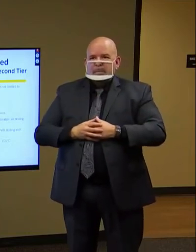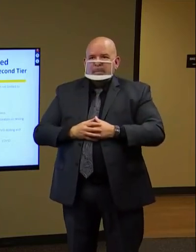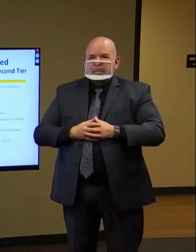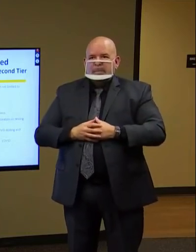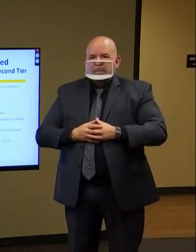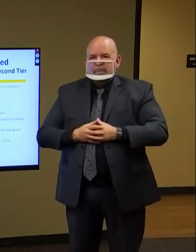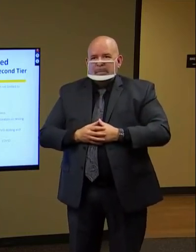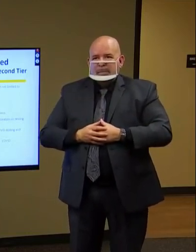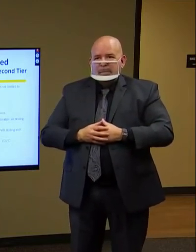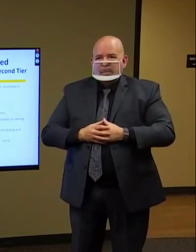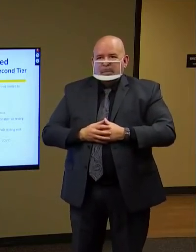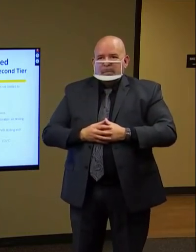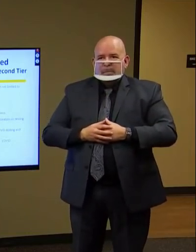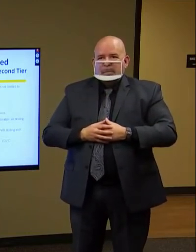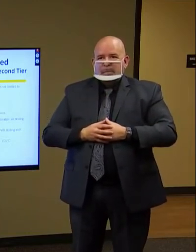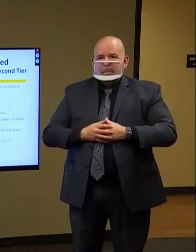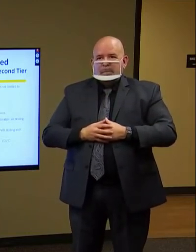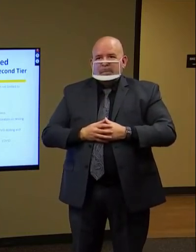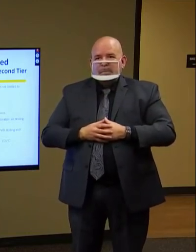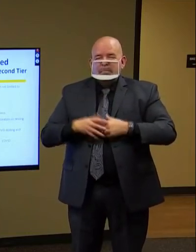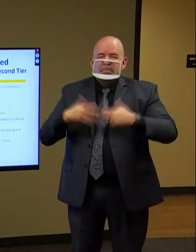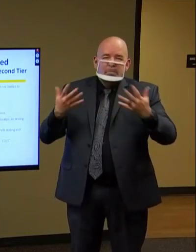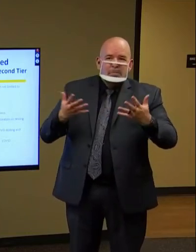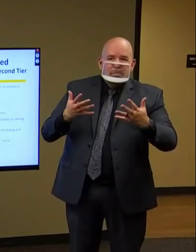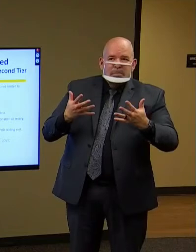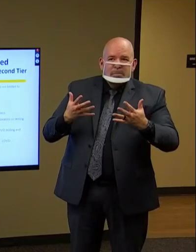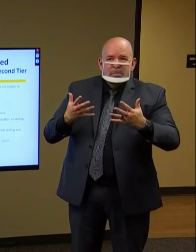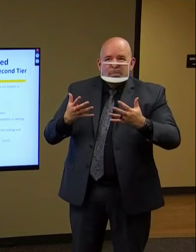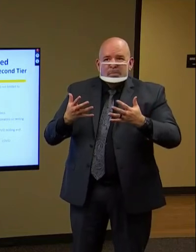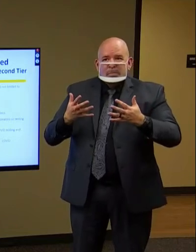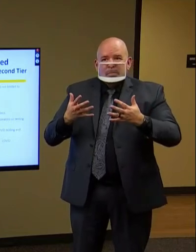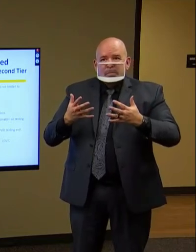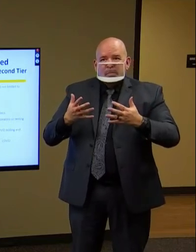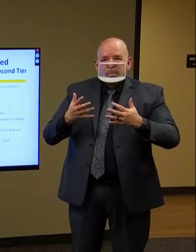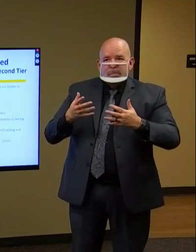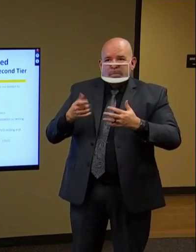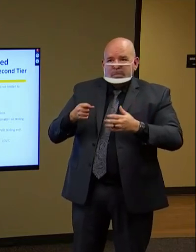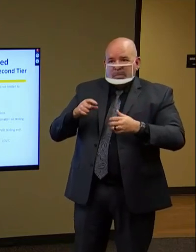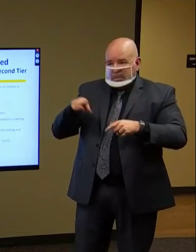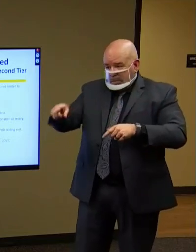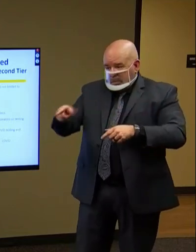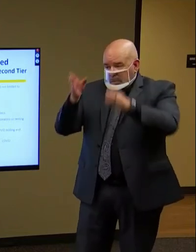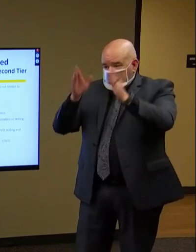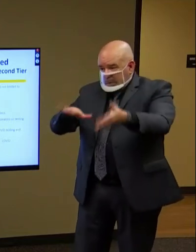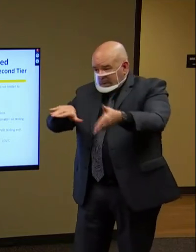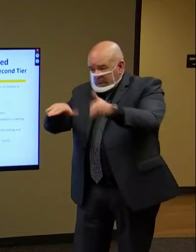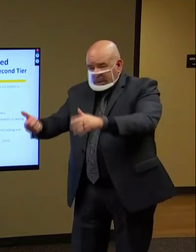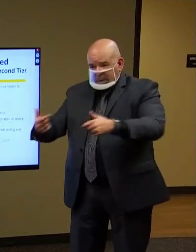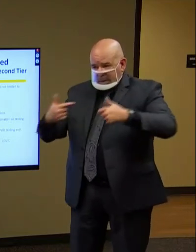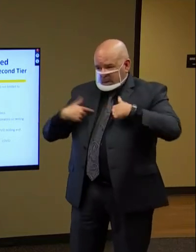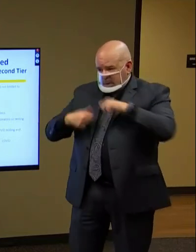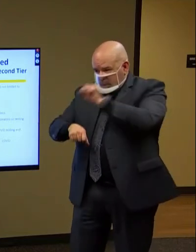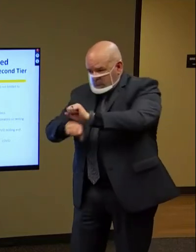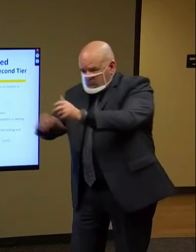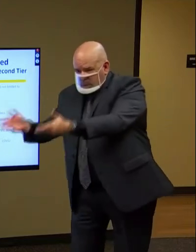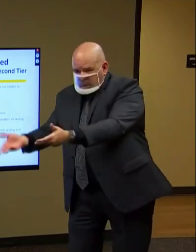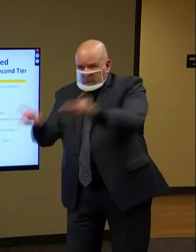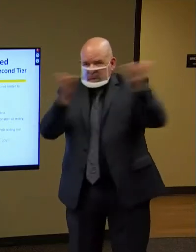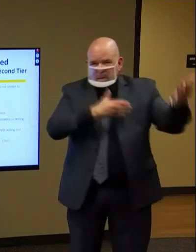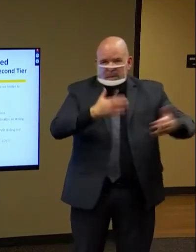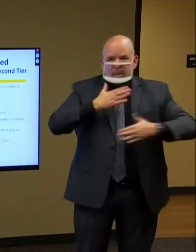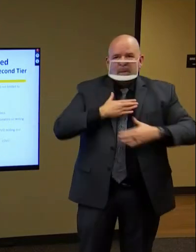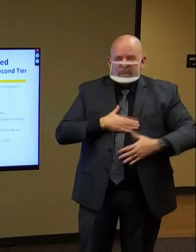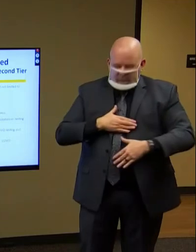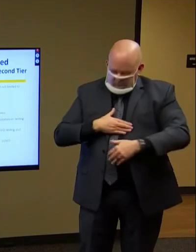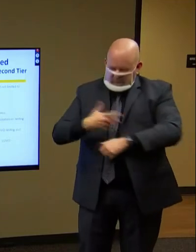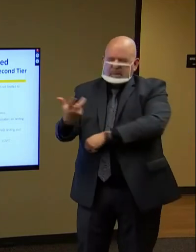like the medical examiner's office and others that will provide mortuary or death services, and then school nurses who provide health care to students and